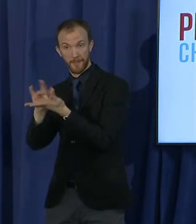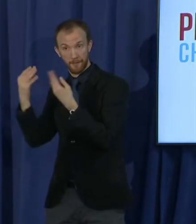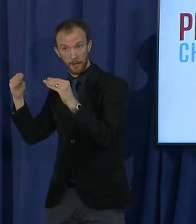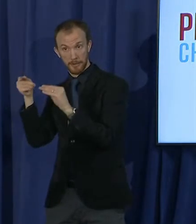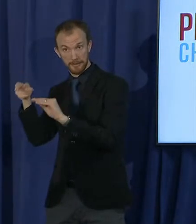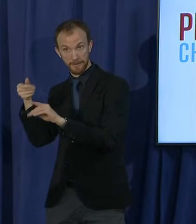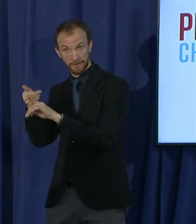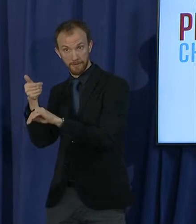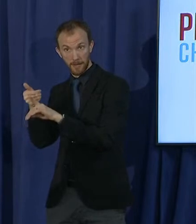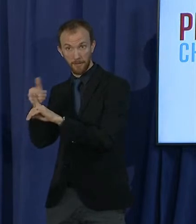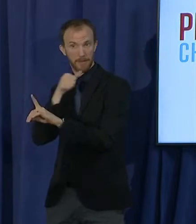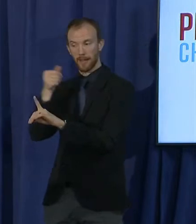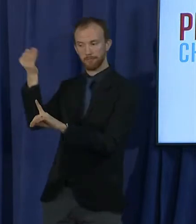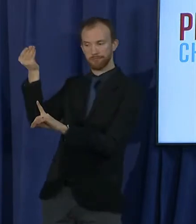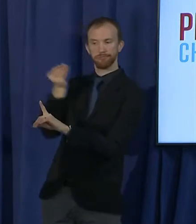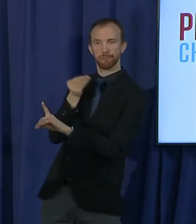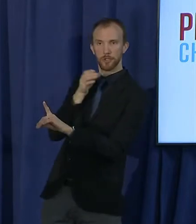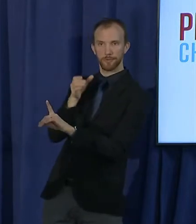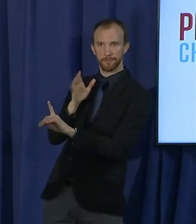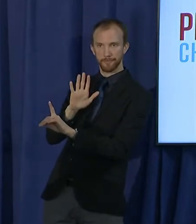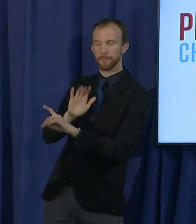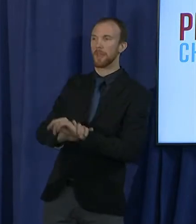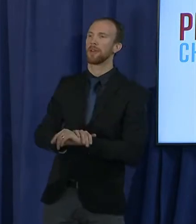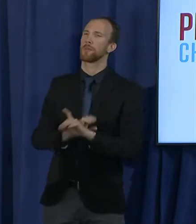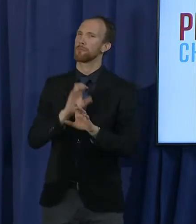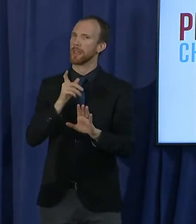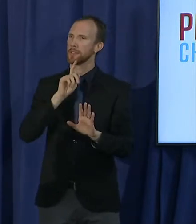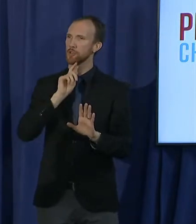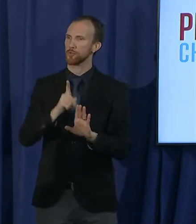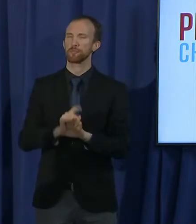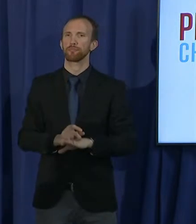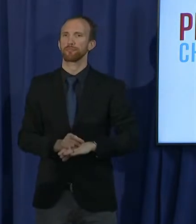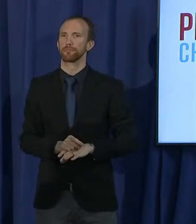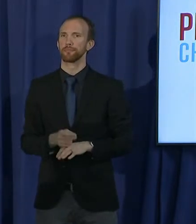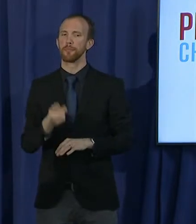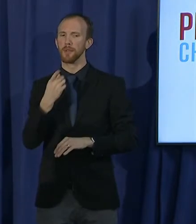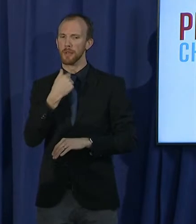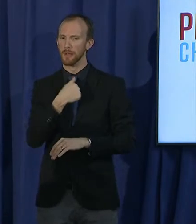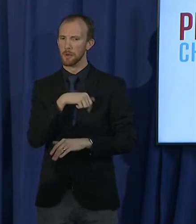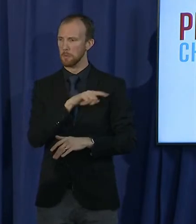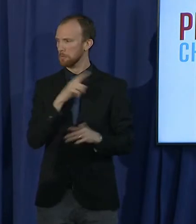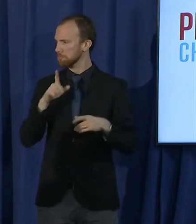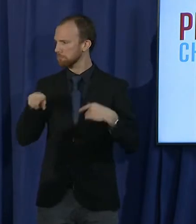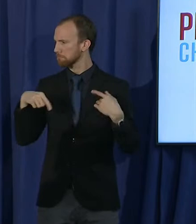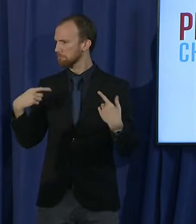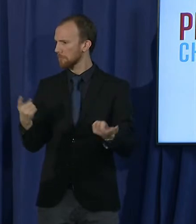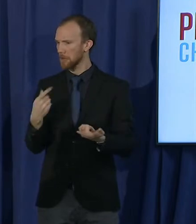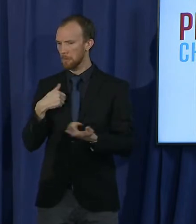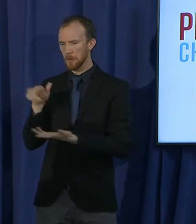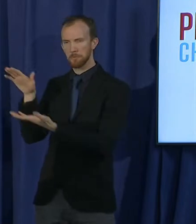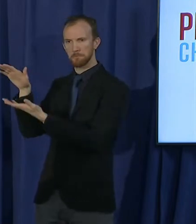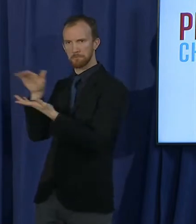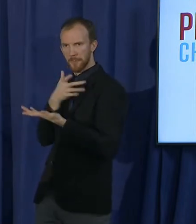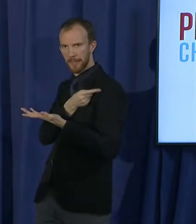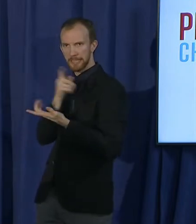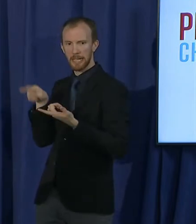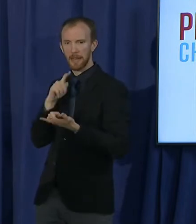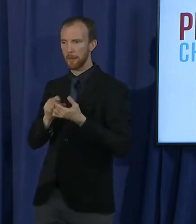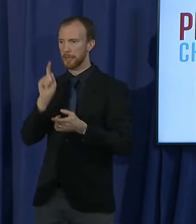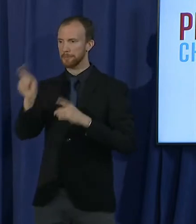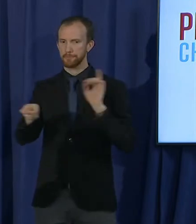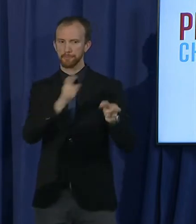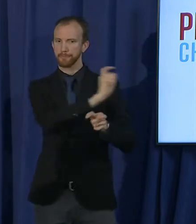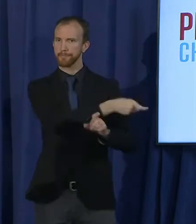So City of Chicago has already been providing vaccine to many pharmacies. So about 9